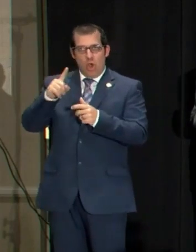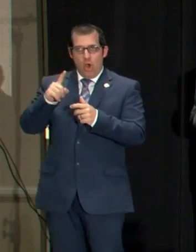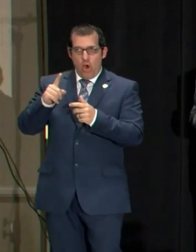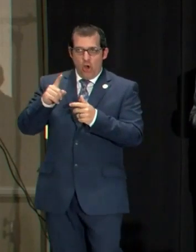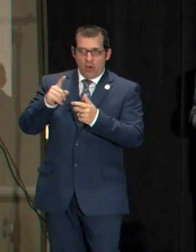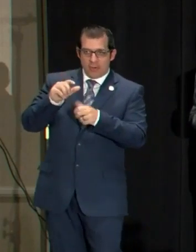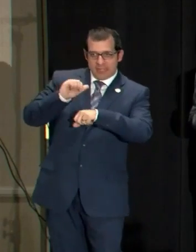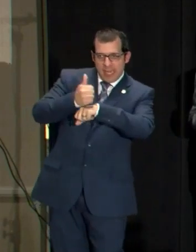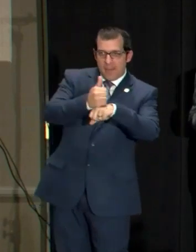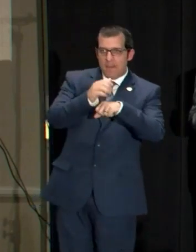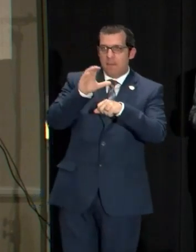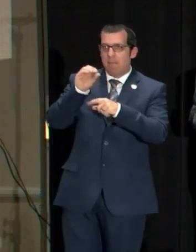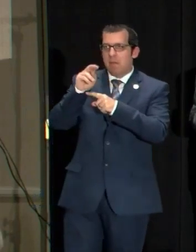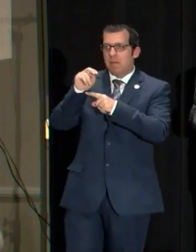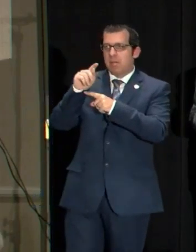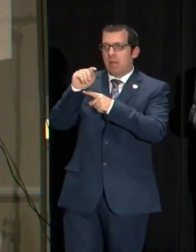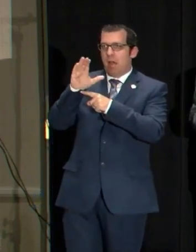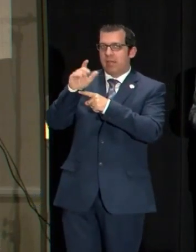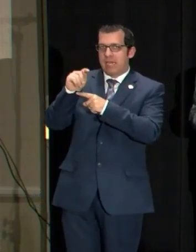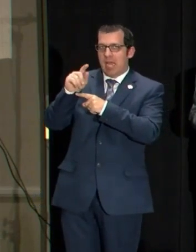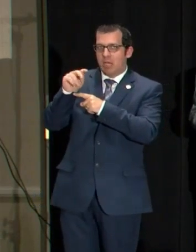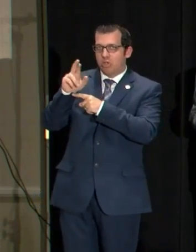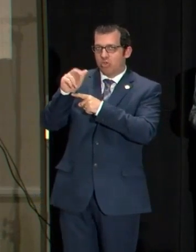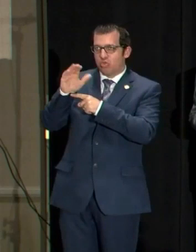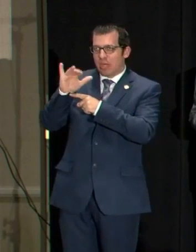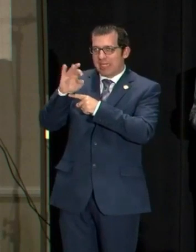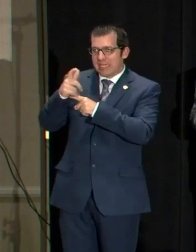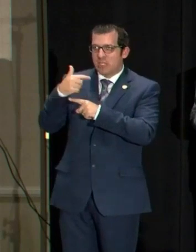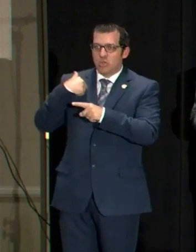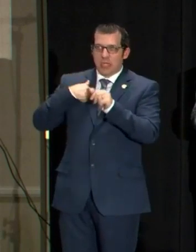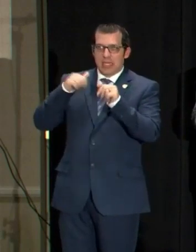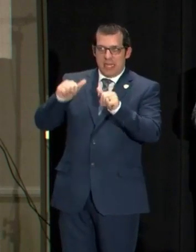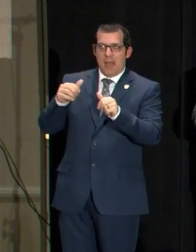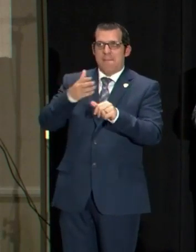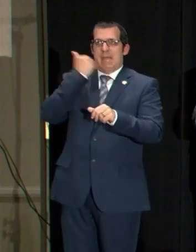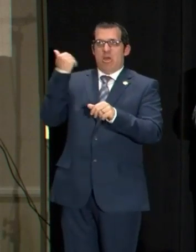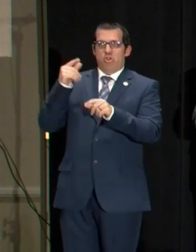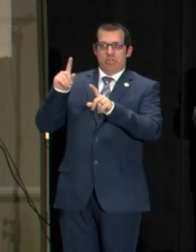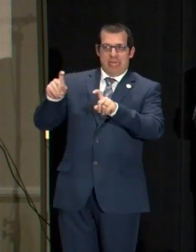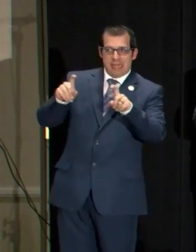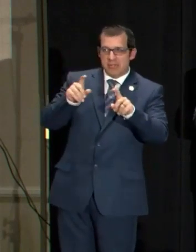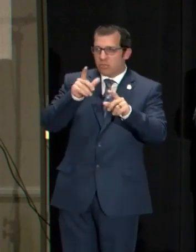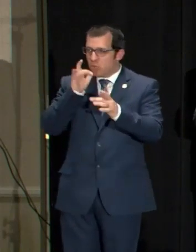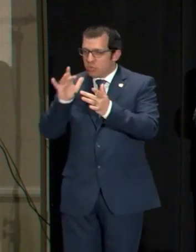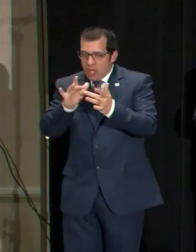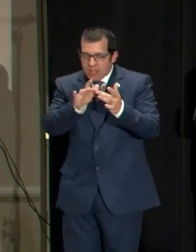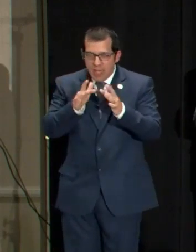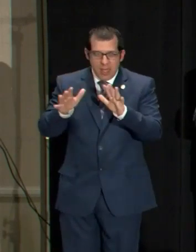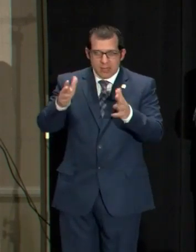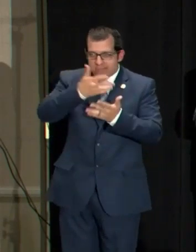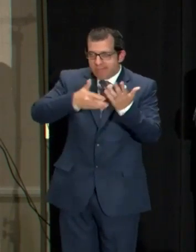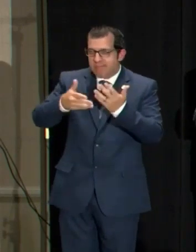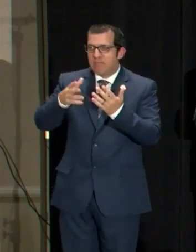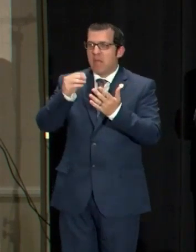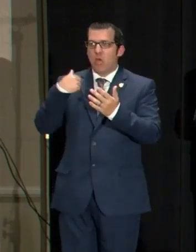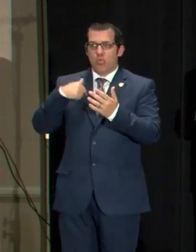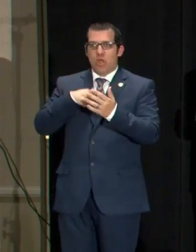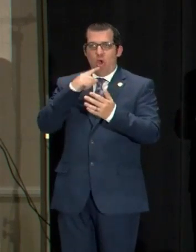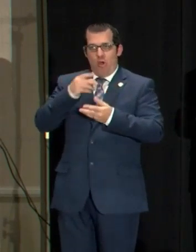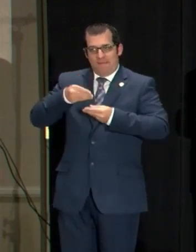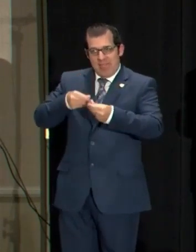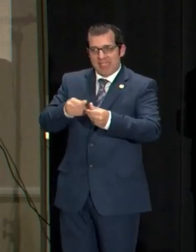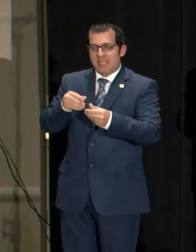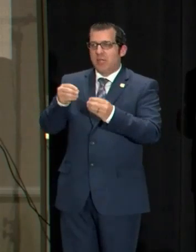so that we'll have that infrastructure even to a greater extent next year. We're investing in greater